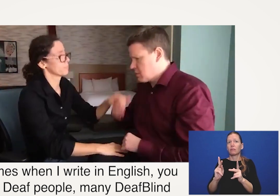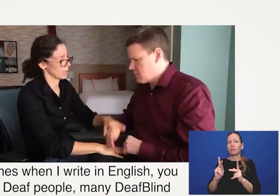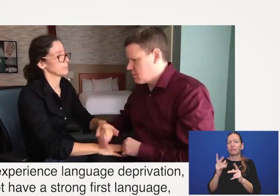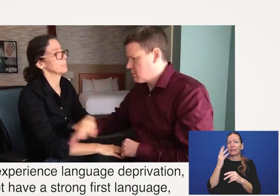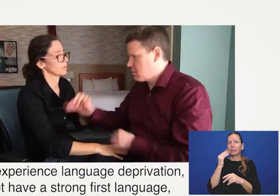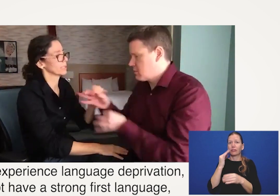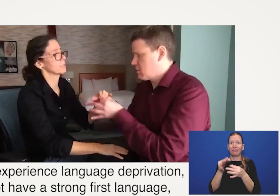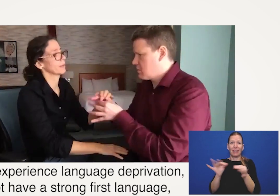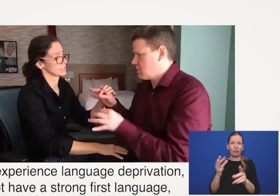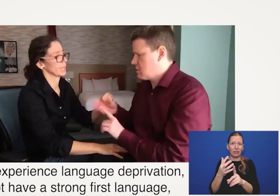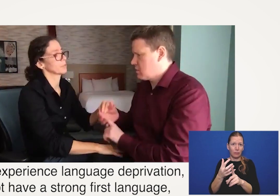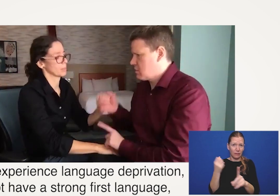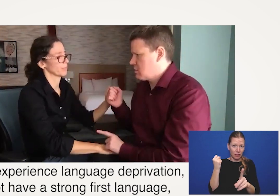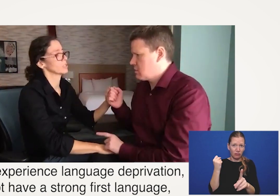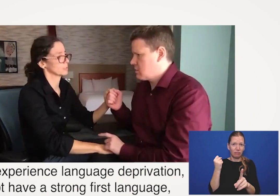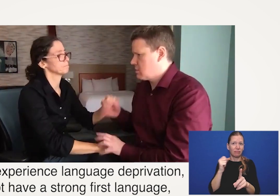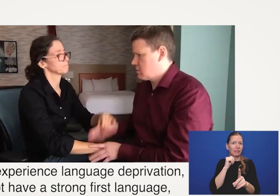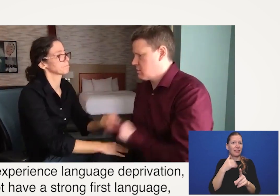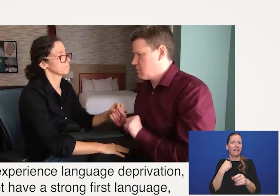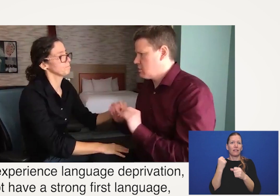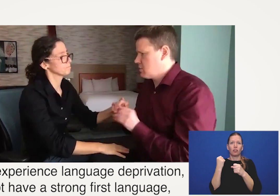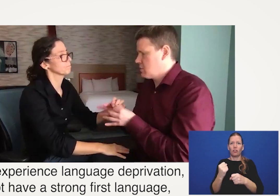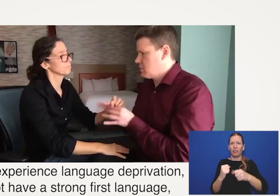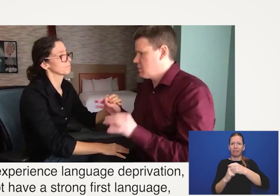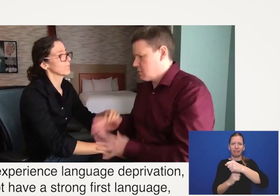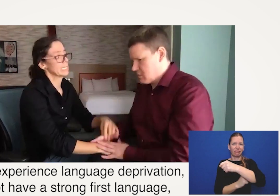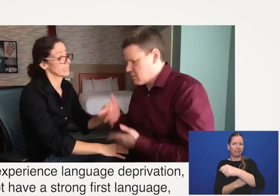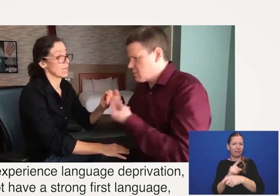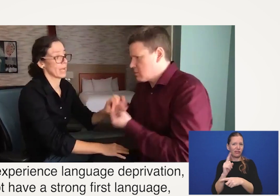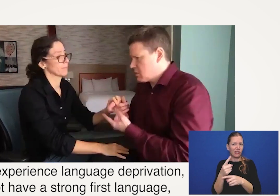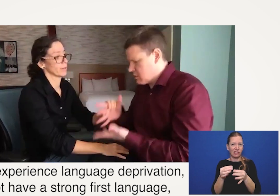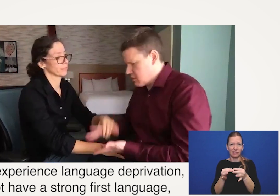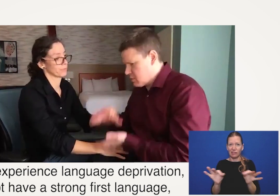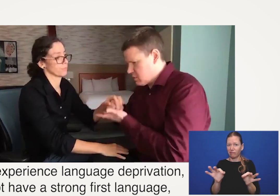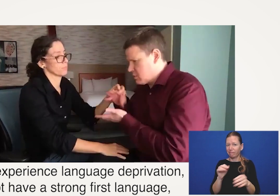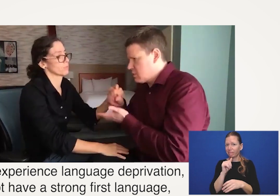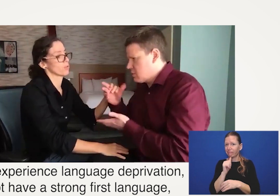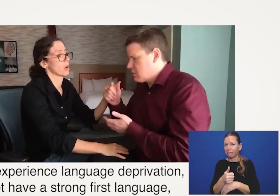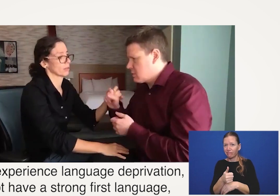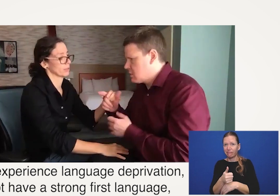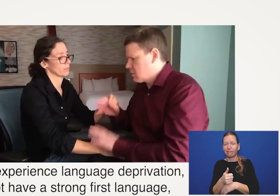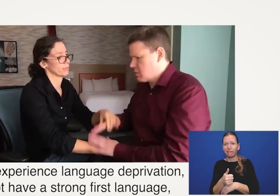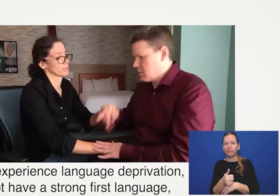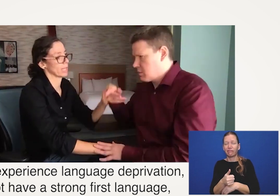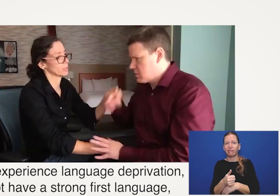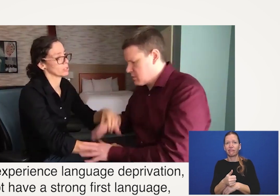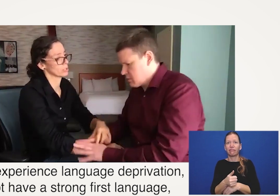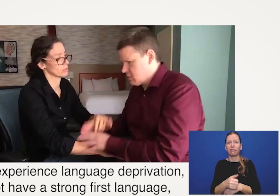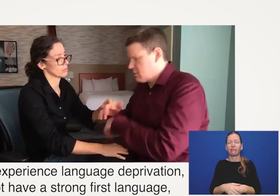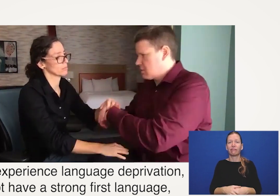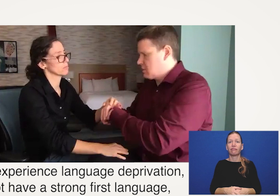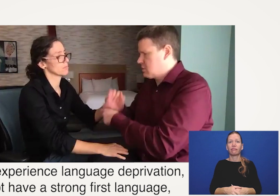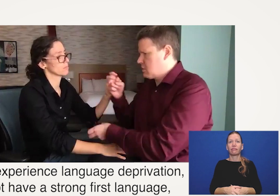many deafblind people experience language deprivation, did not have a strong first